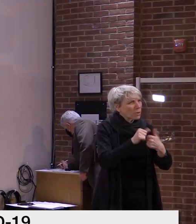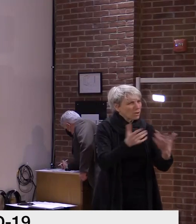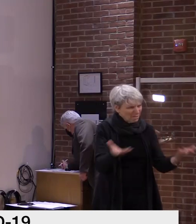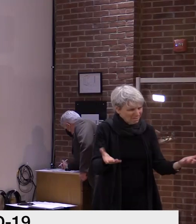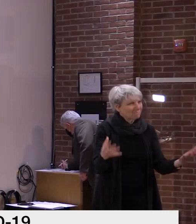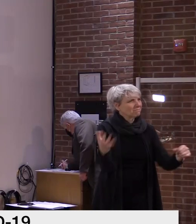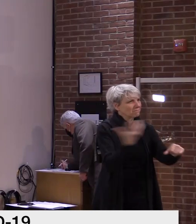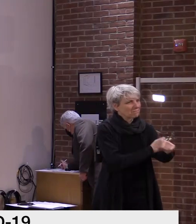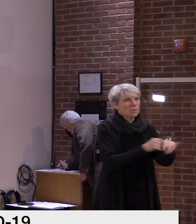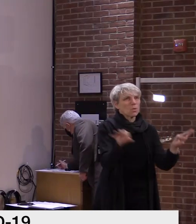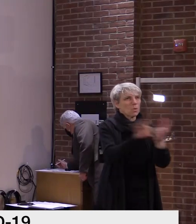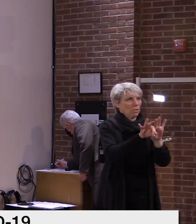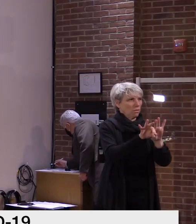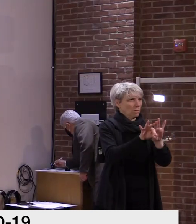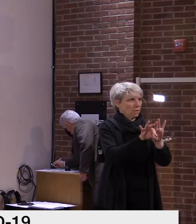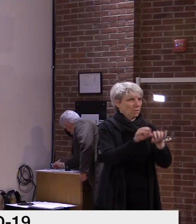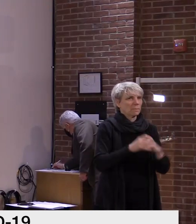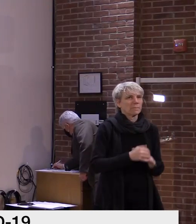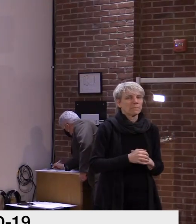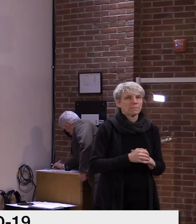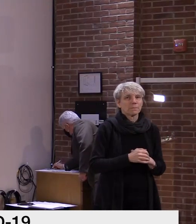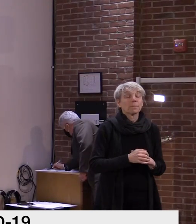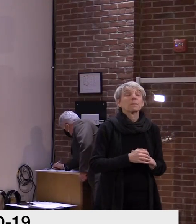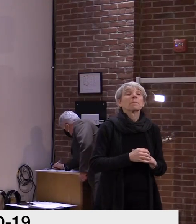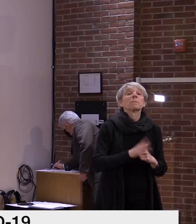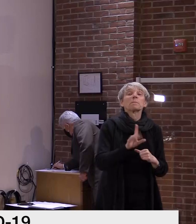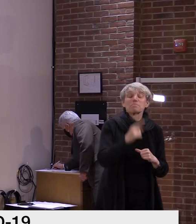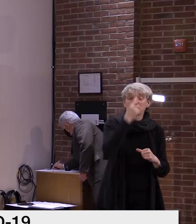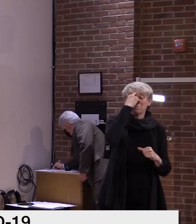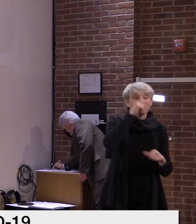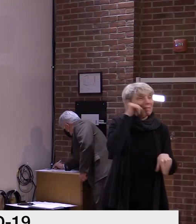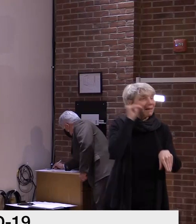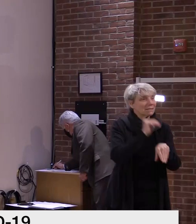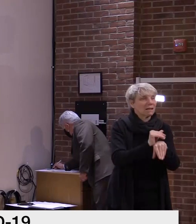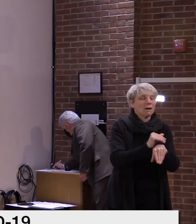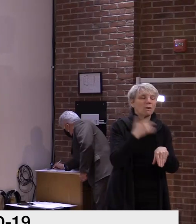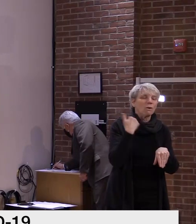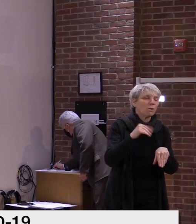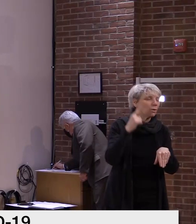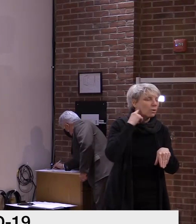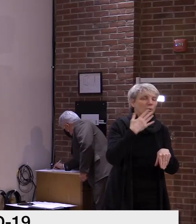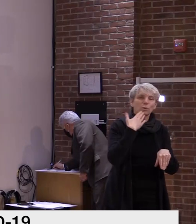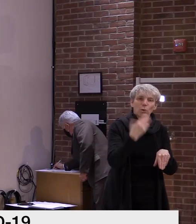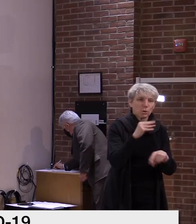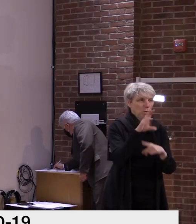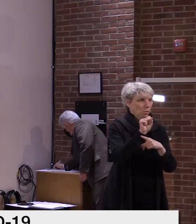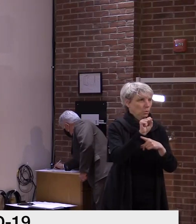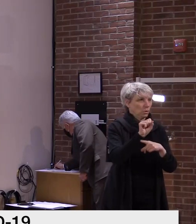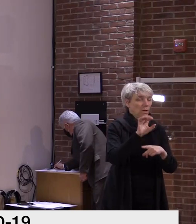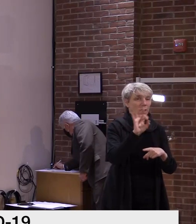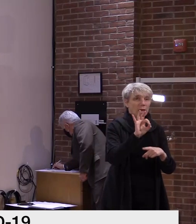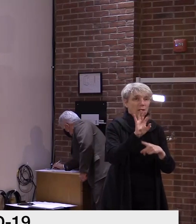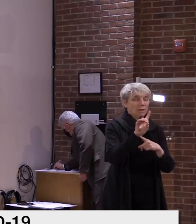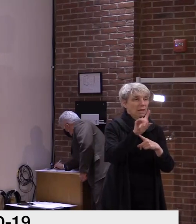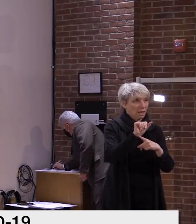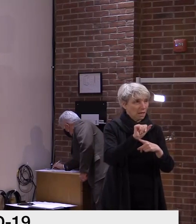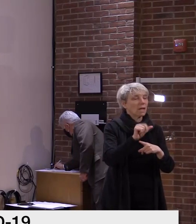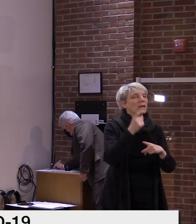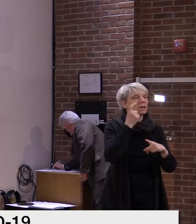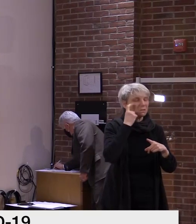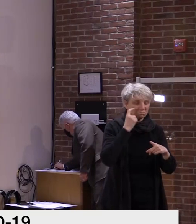This leads me to the really great news we heard last evening. As you've heard, the FDA extended the emergency